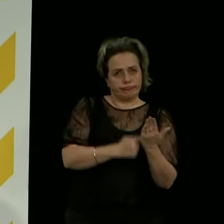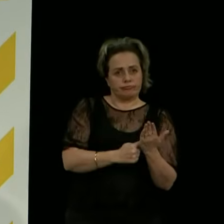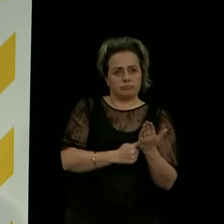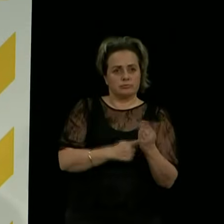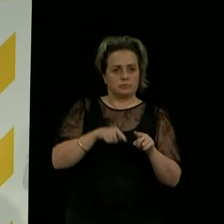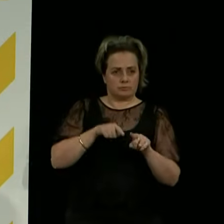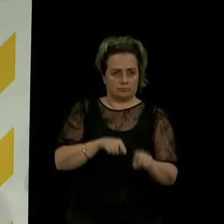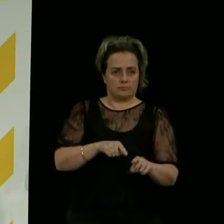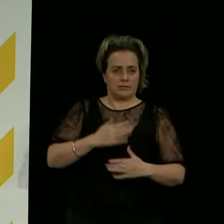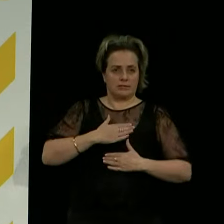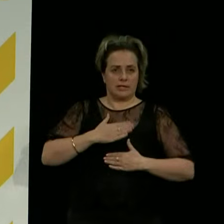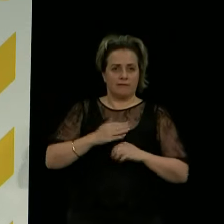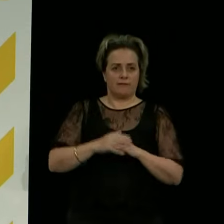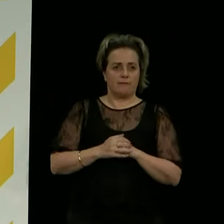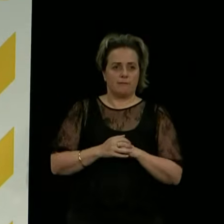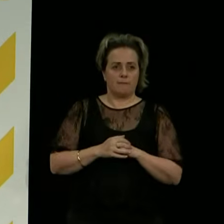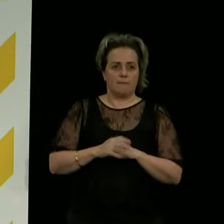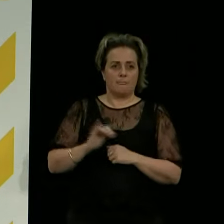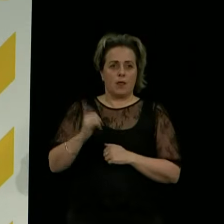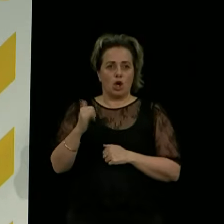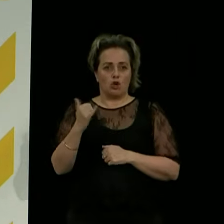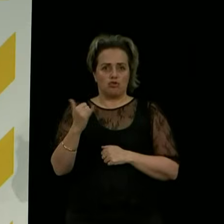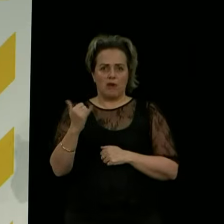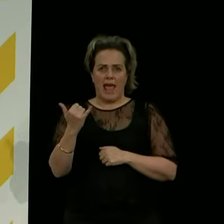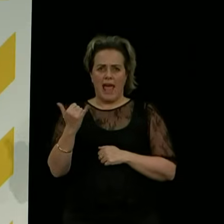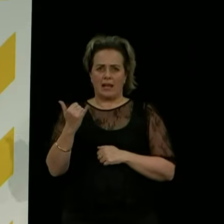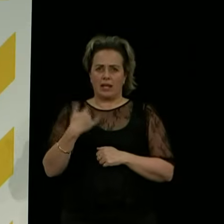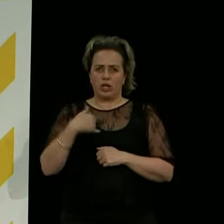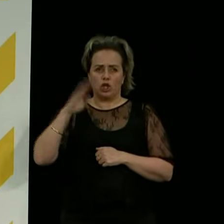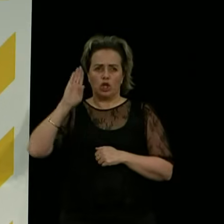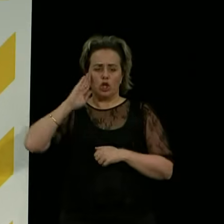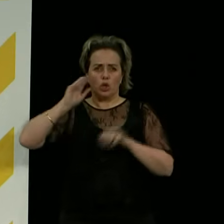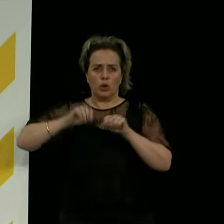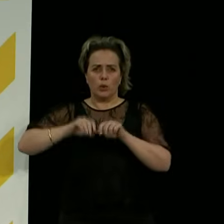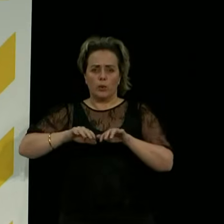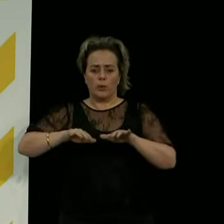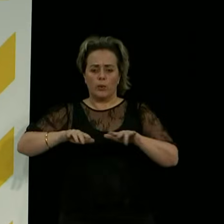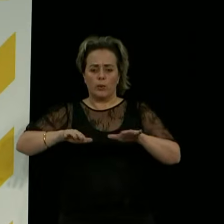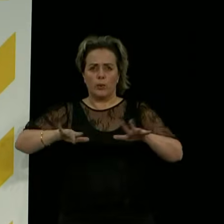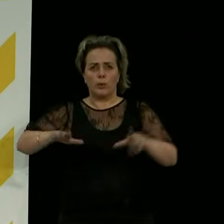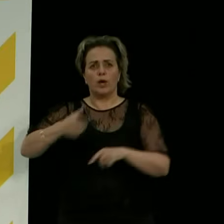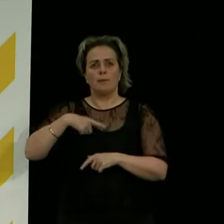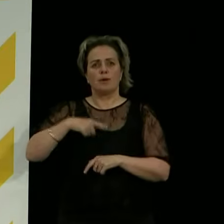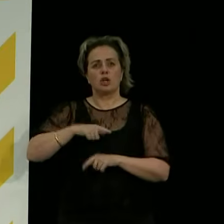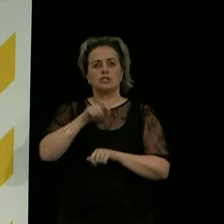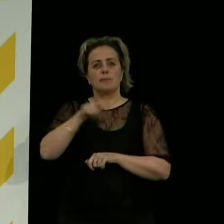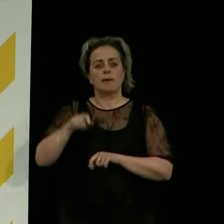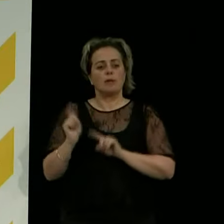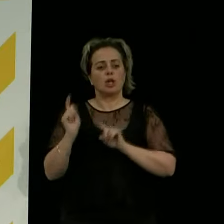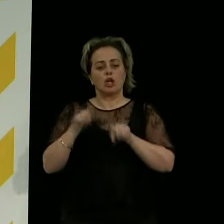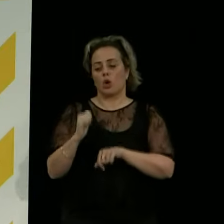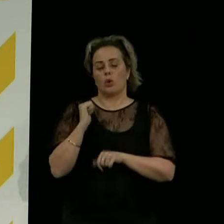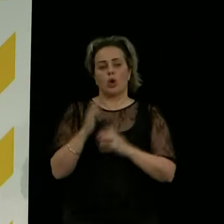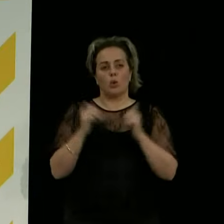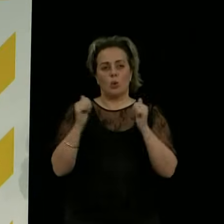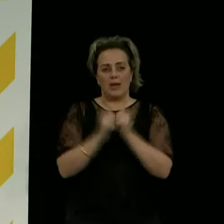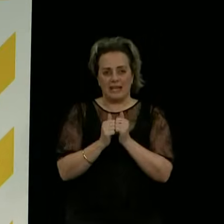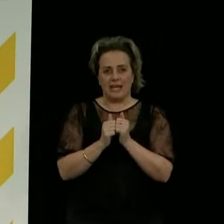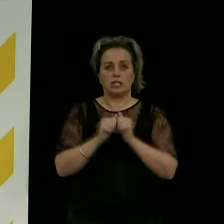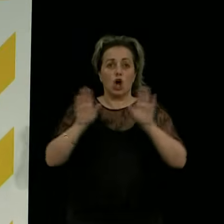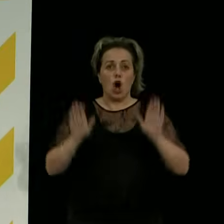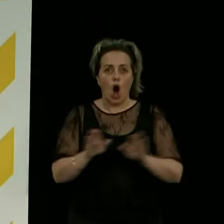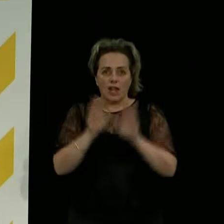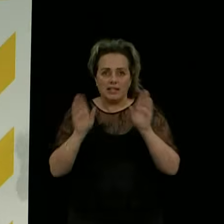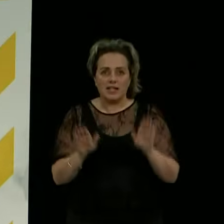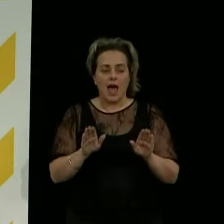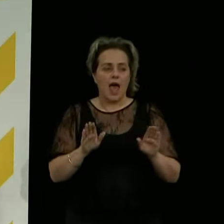concerns that the spread has gone well beyond the Waikato because hordes of day trippers and holidaymakers have visited the surf town over the weekend. Do they have a point, and